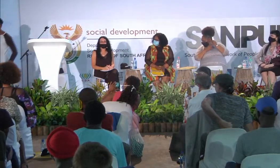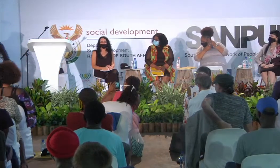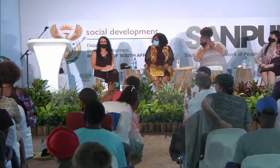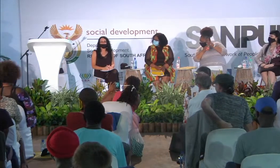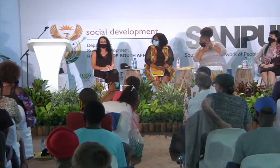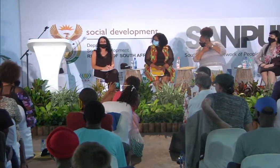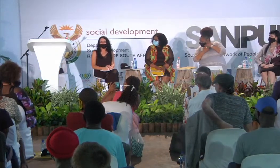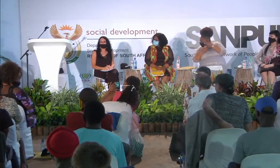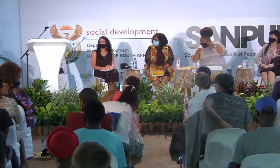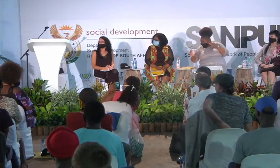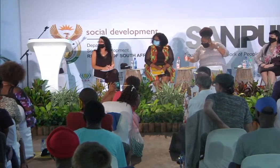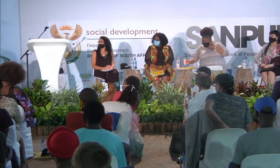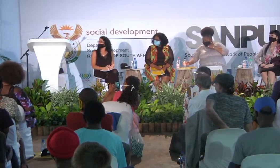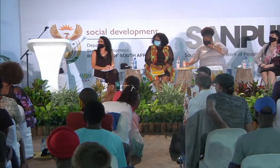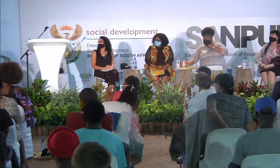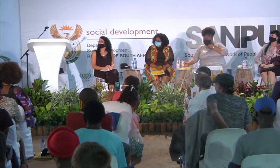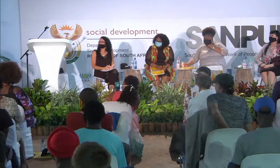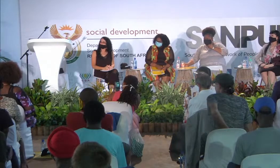Hey yo.